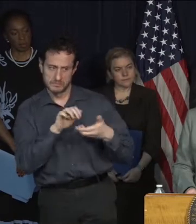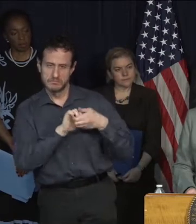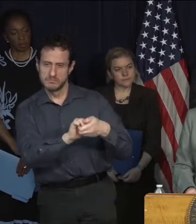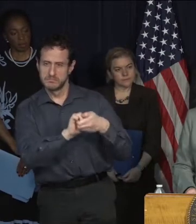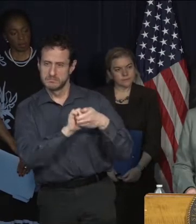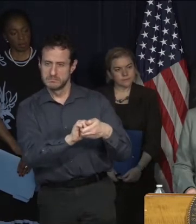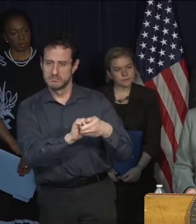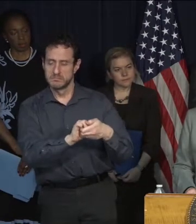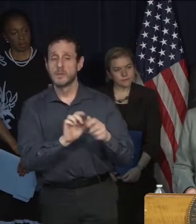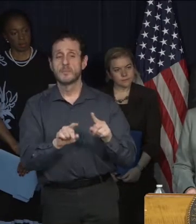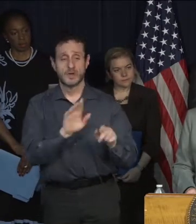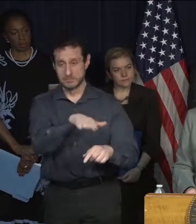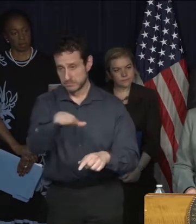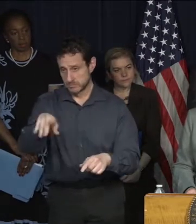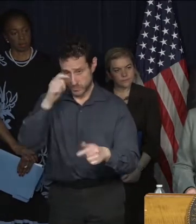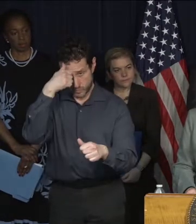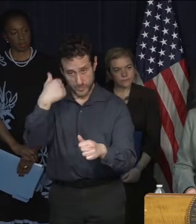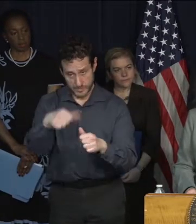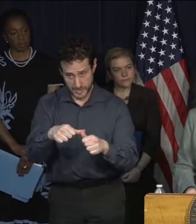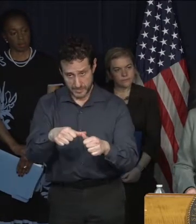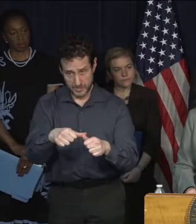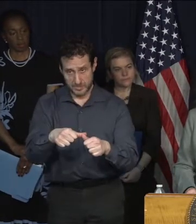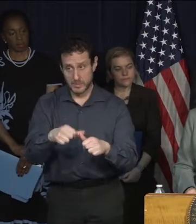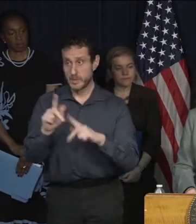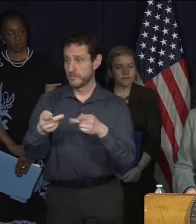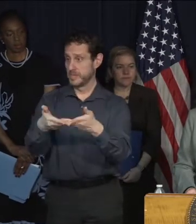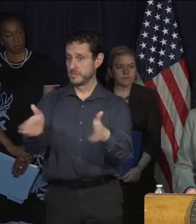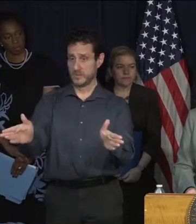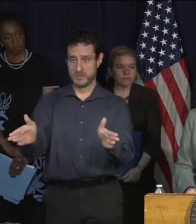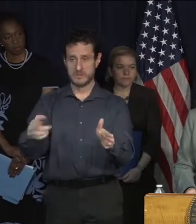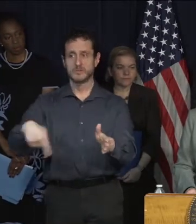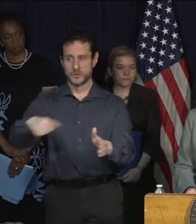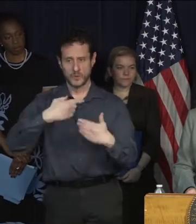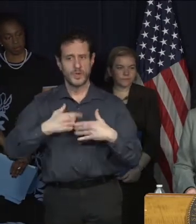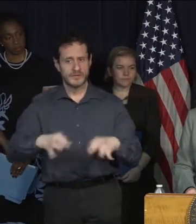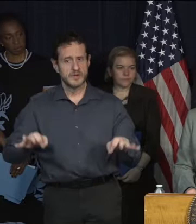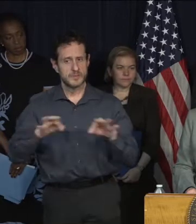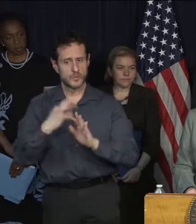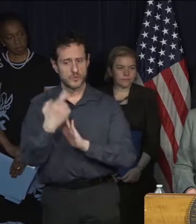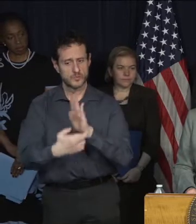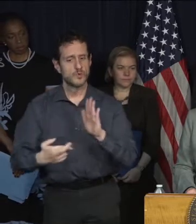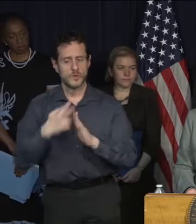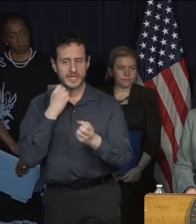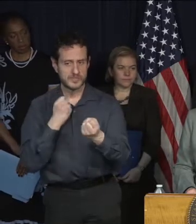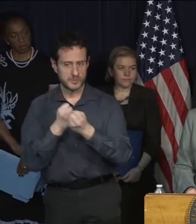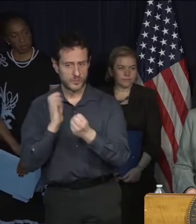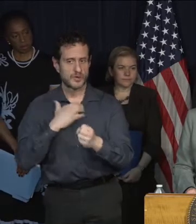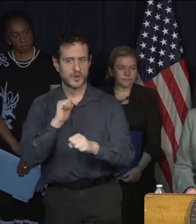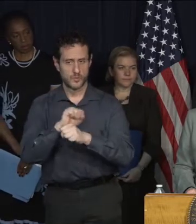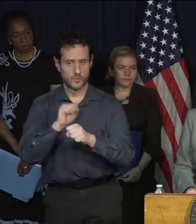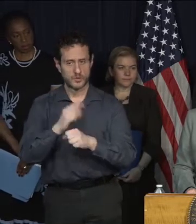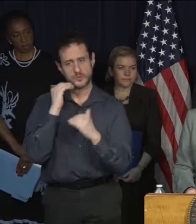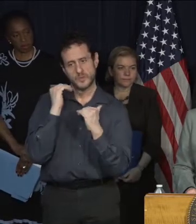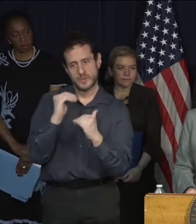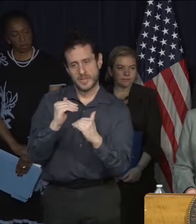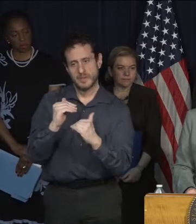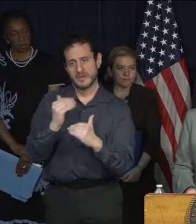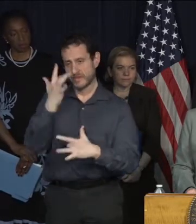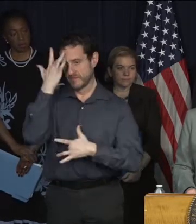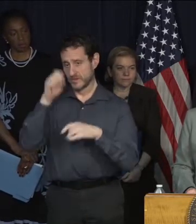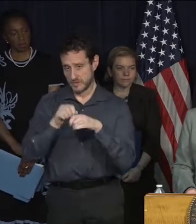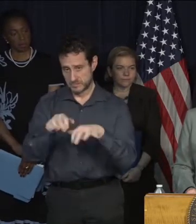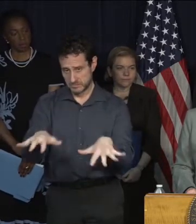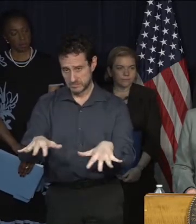also remind the public that they play an important role in supporting our efforts to contain the spread of the virus. As you have mentioned